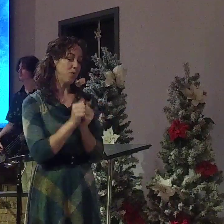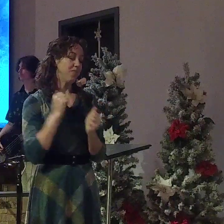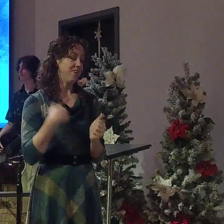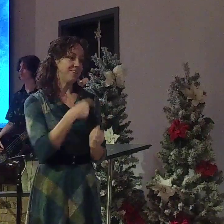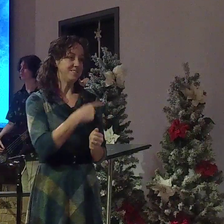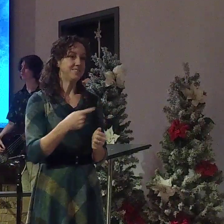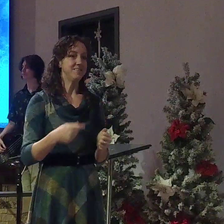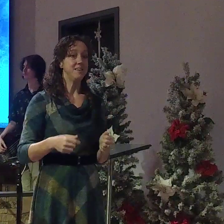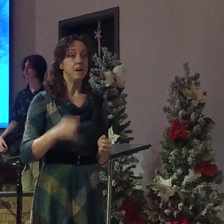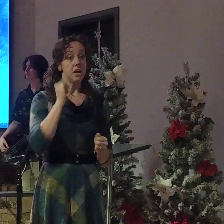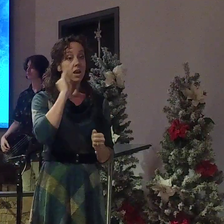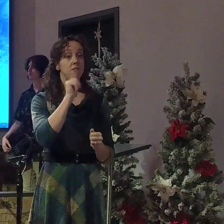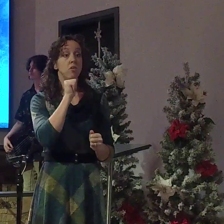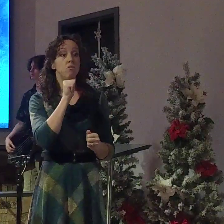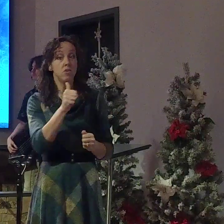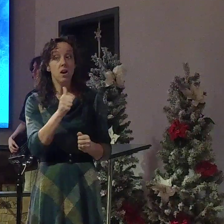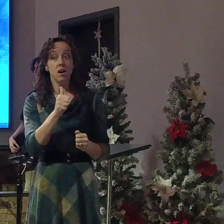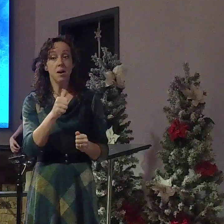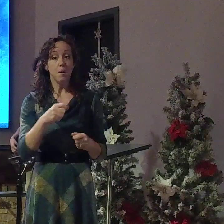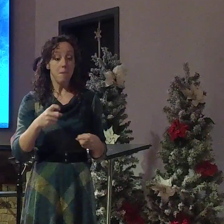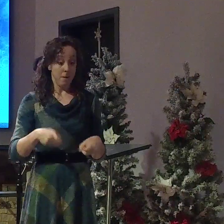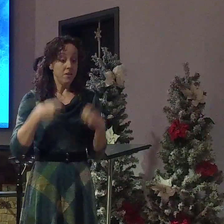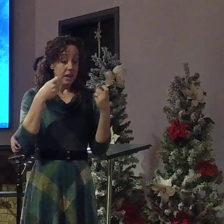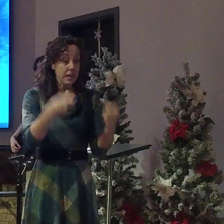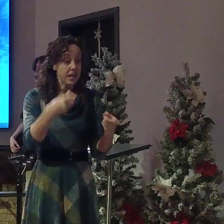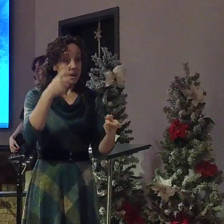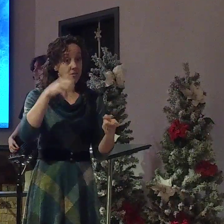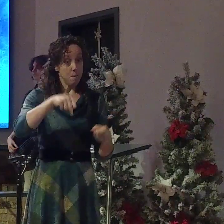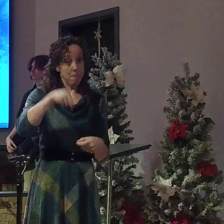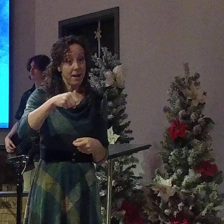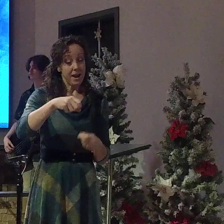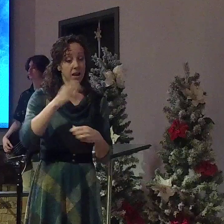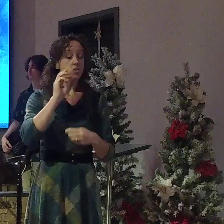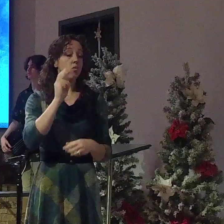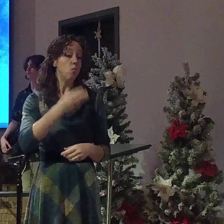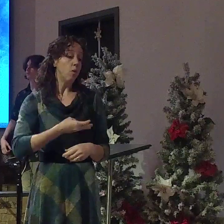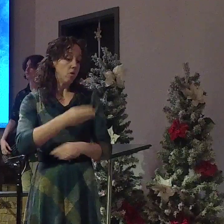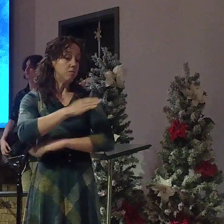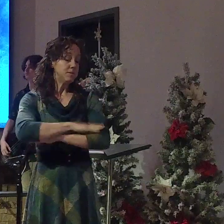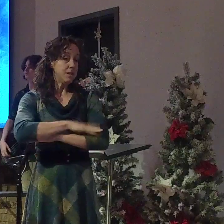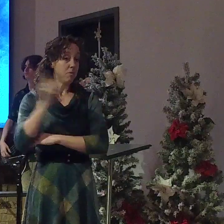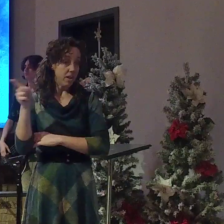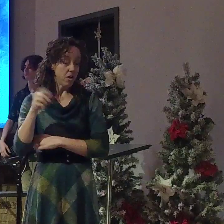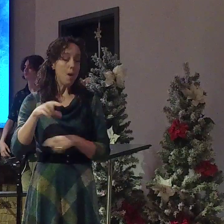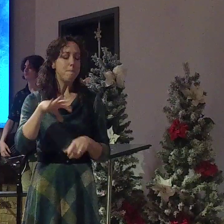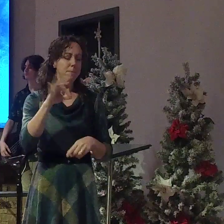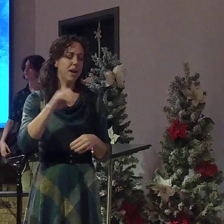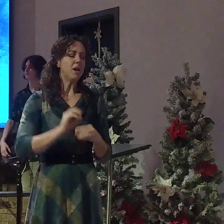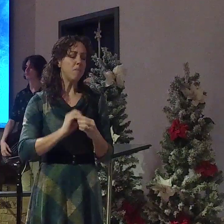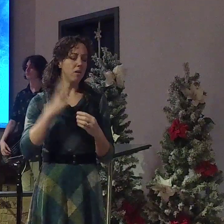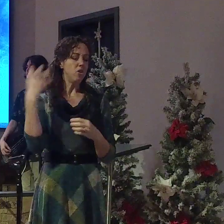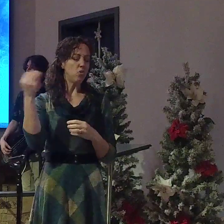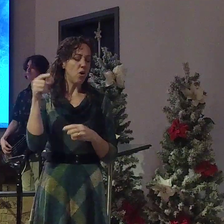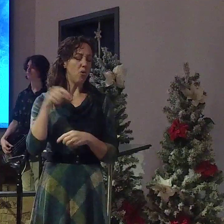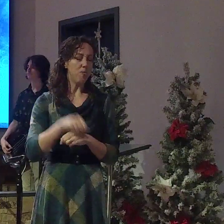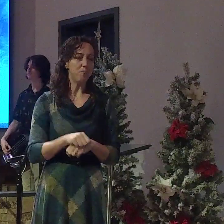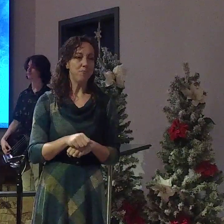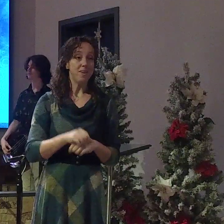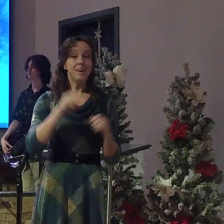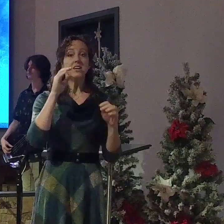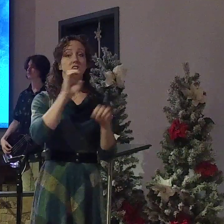grown children, one in Seattle and one in Virginia, so really far apart. And she worked as a nurse for